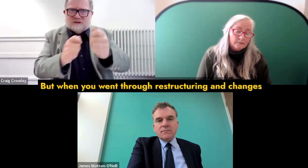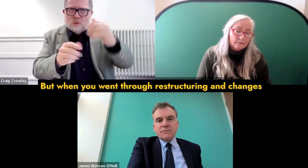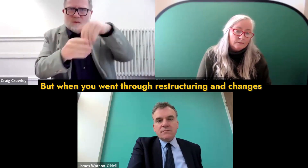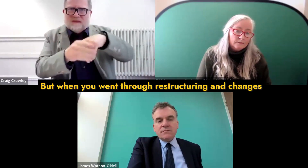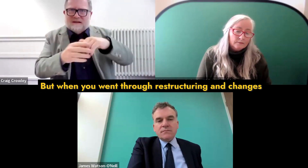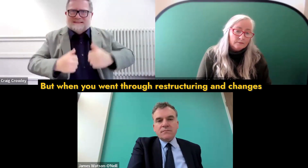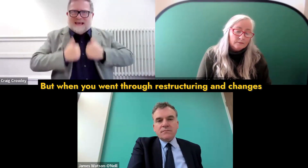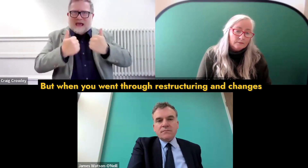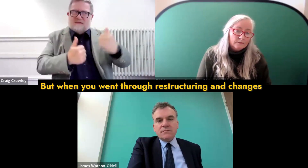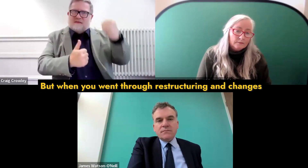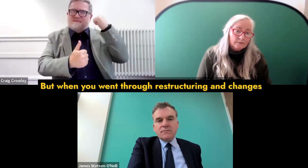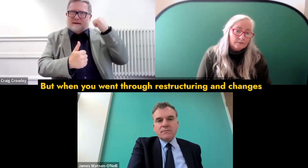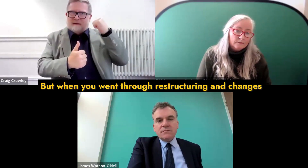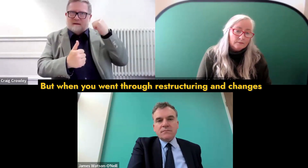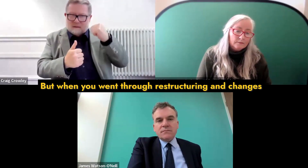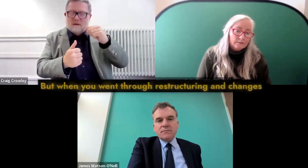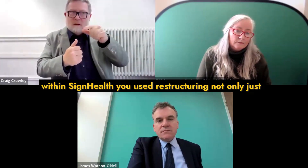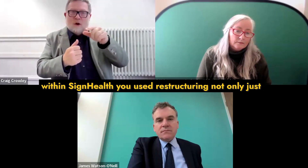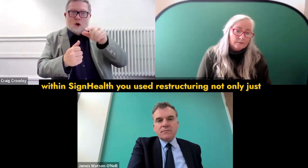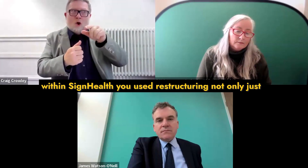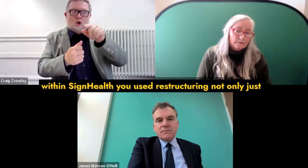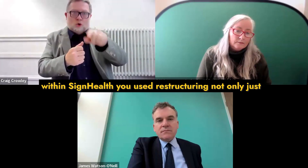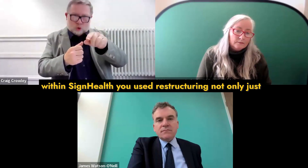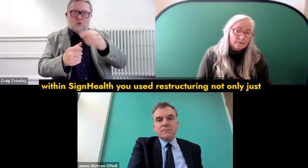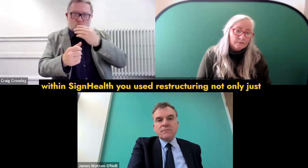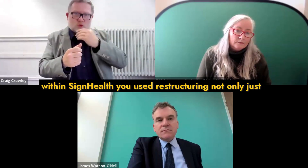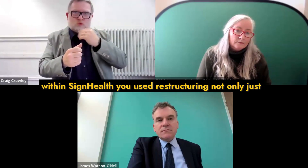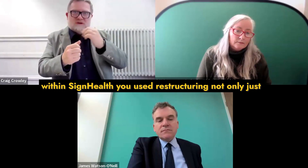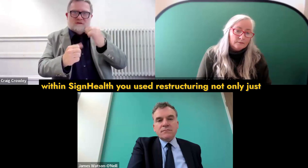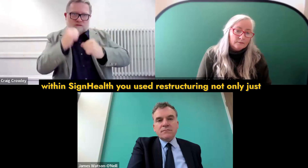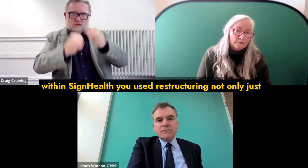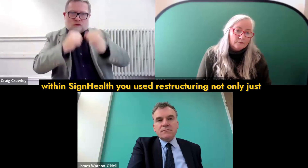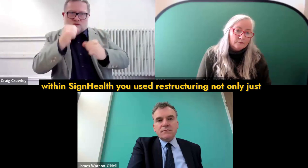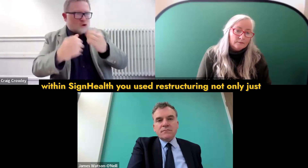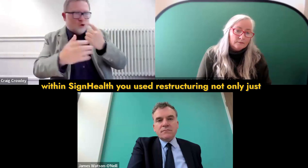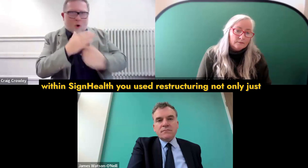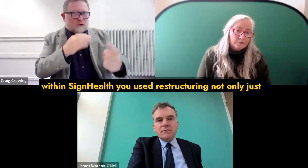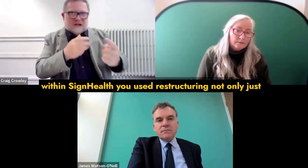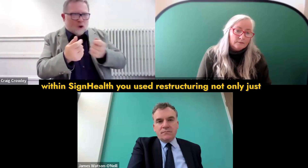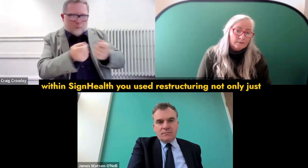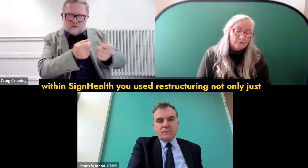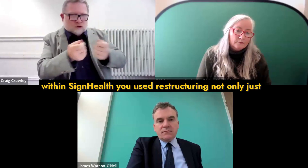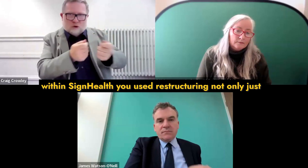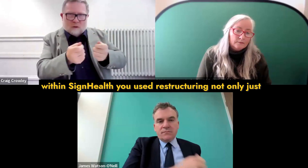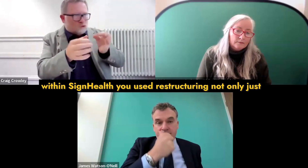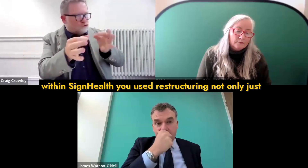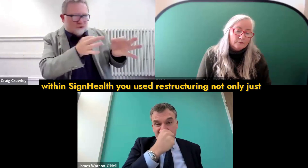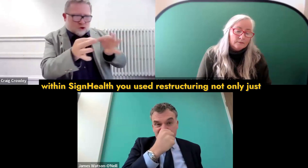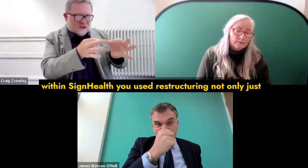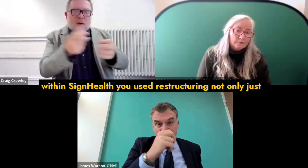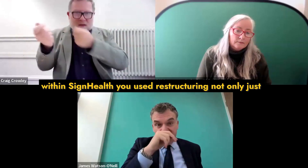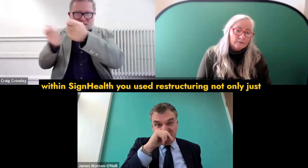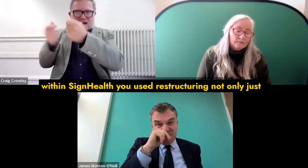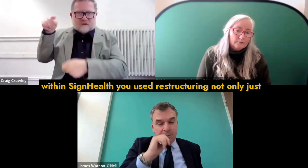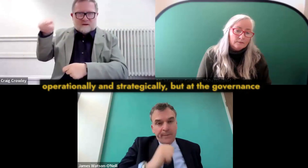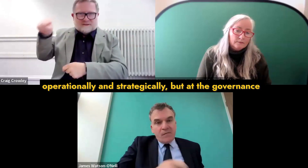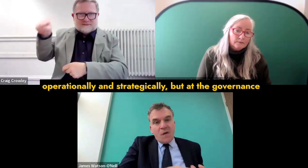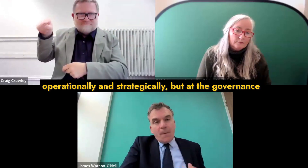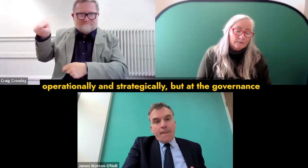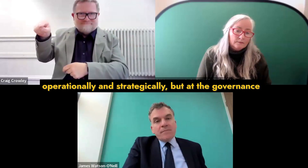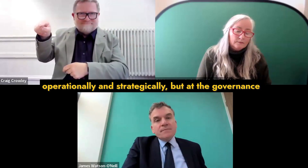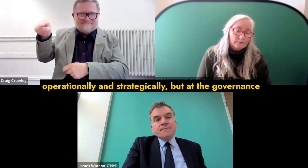But when you went through restructuring and changes within Sign Health, you used restructuring not only